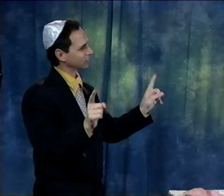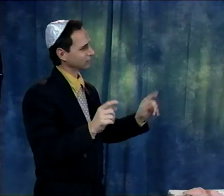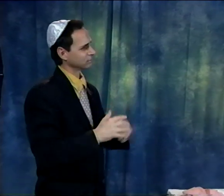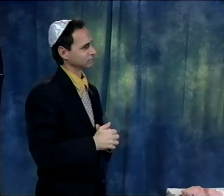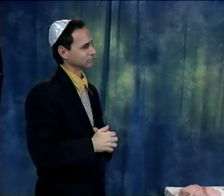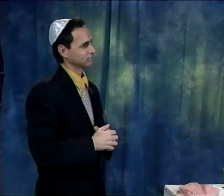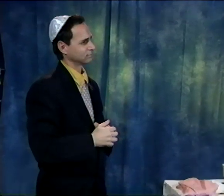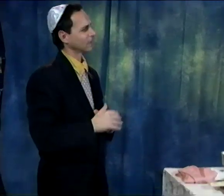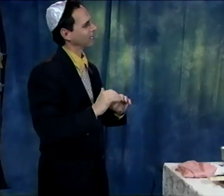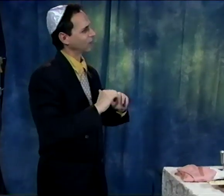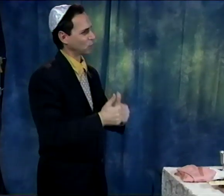Tonight